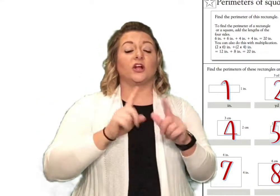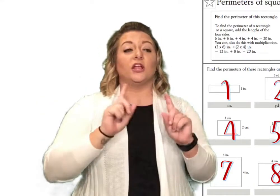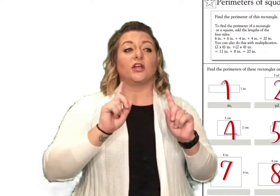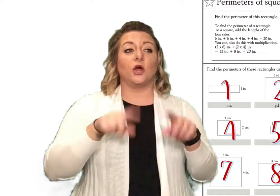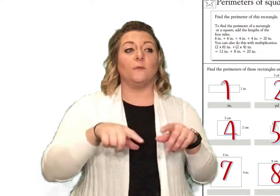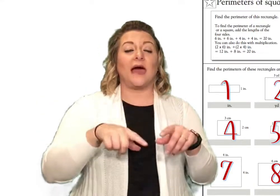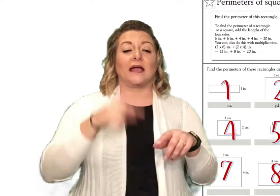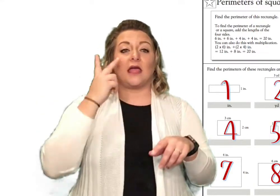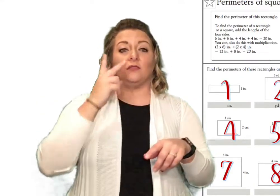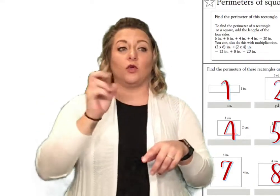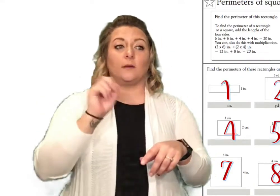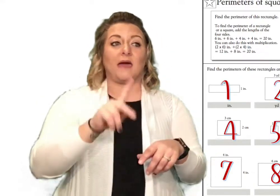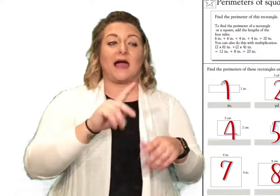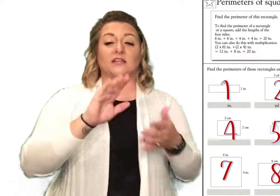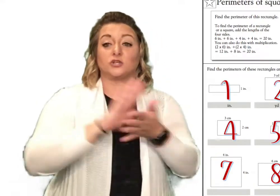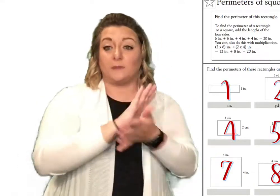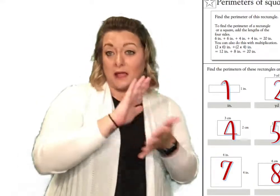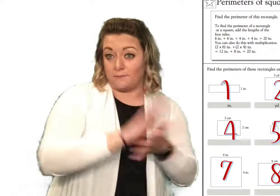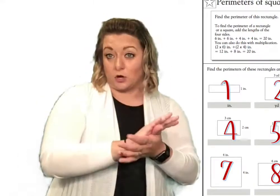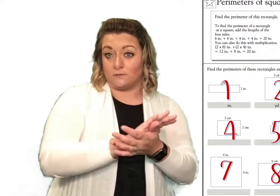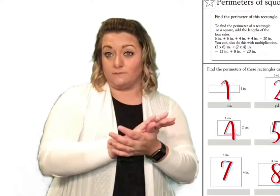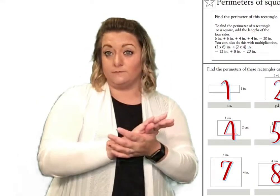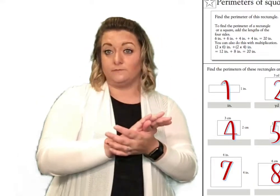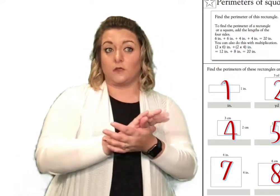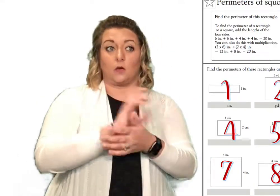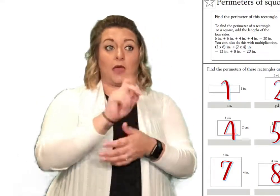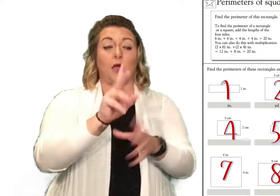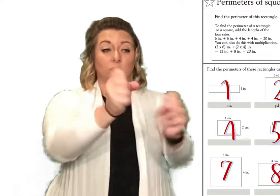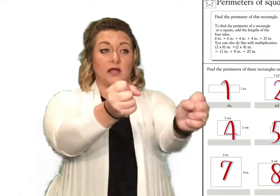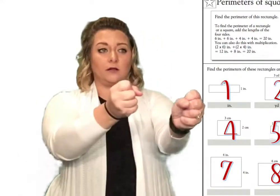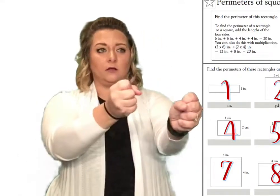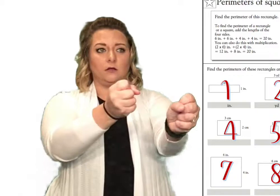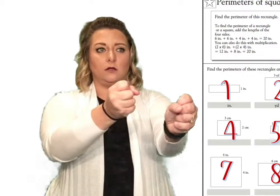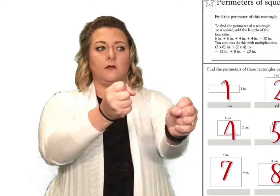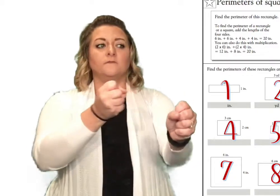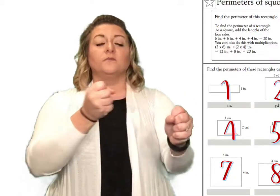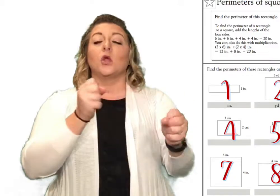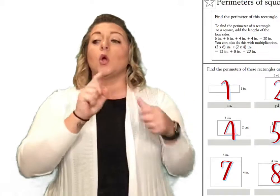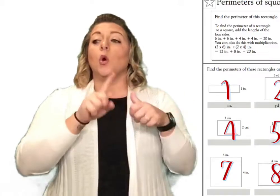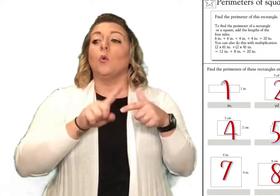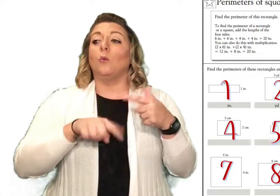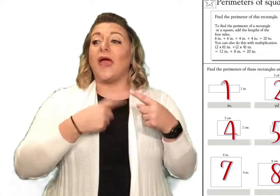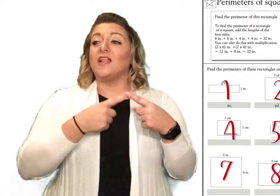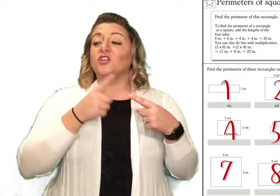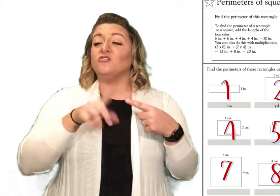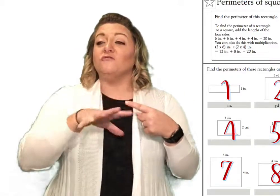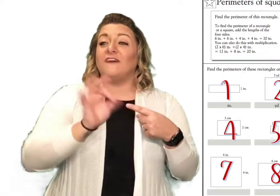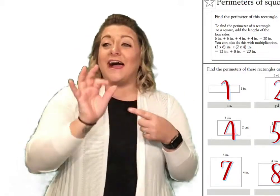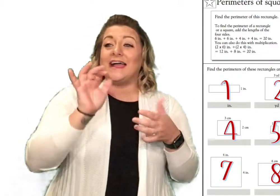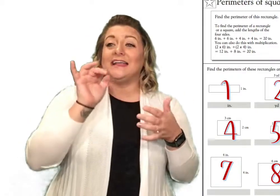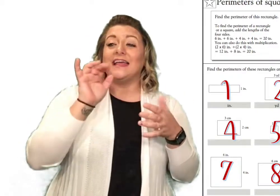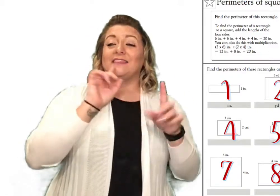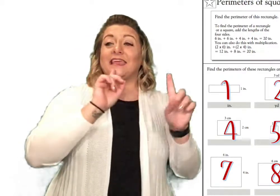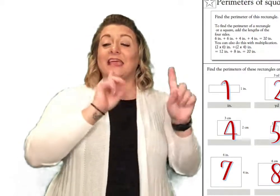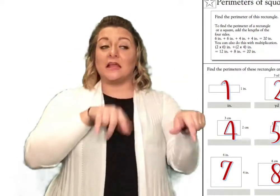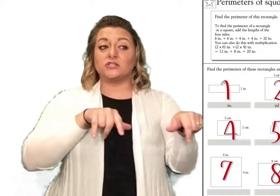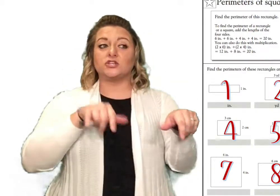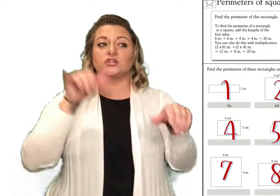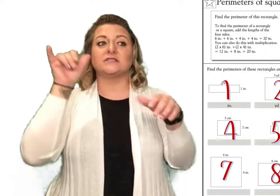going to go back and look back at your paper. Okay, hold on. When you find the answer